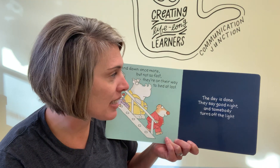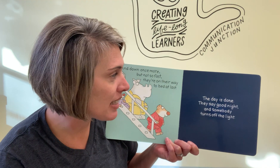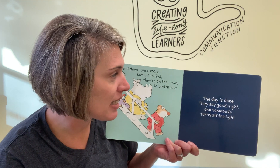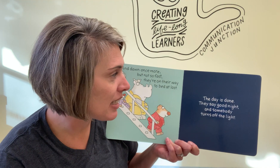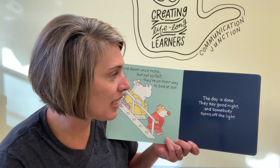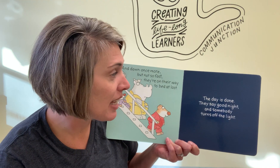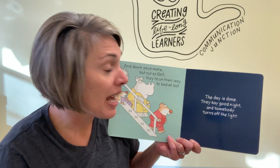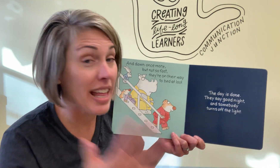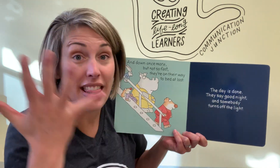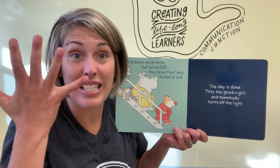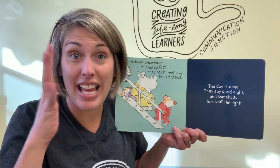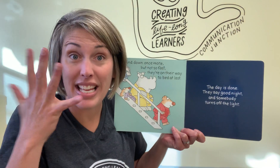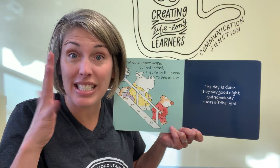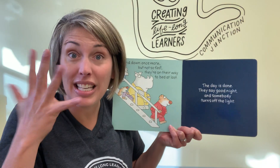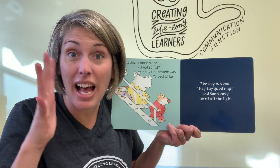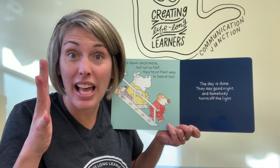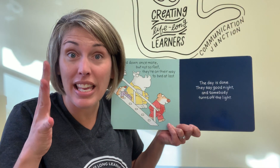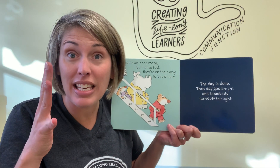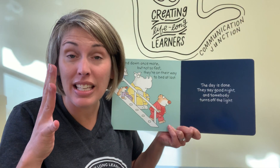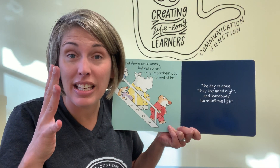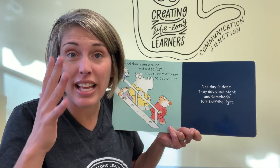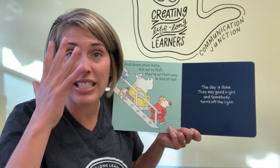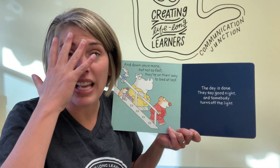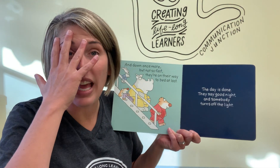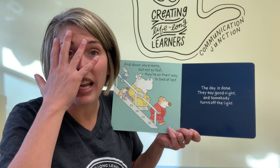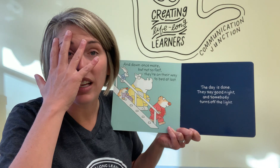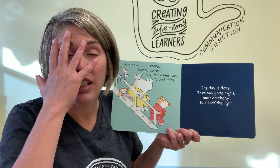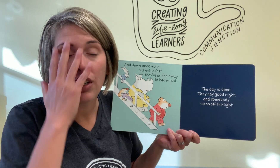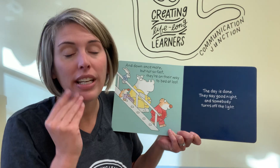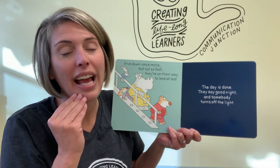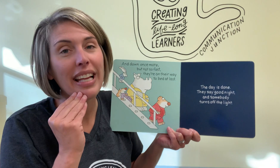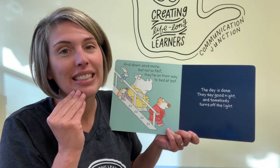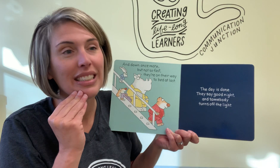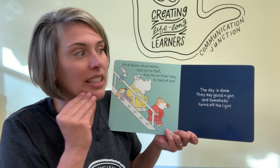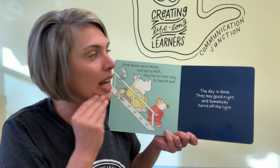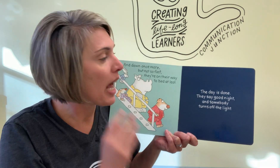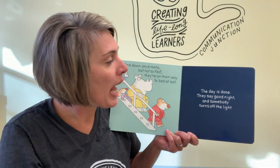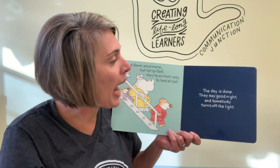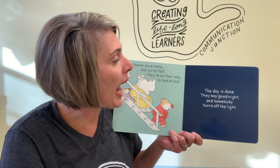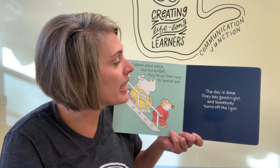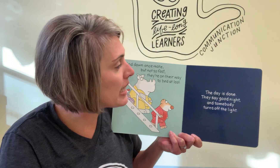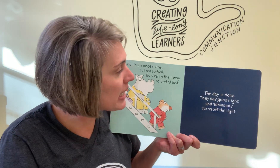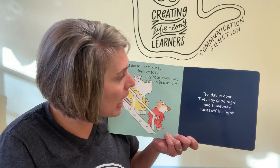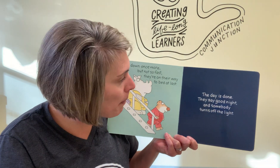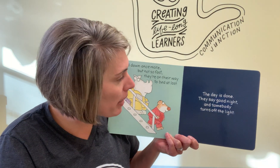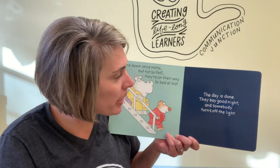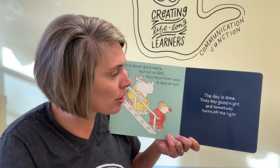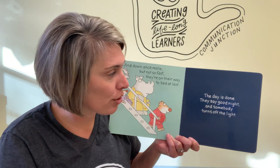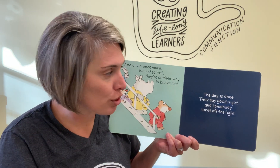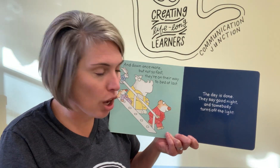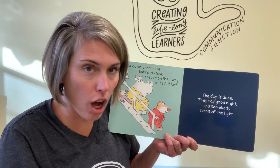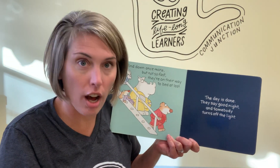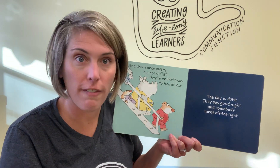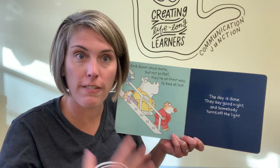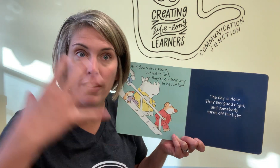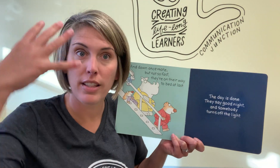last. The day is done. They say good night, and somebody turns off the